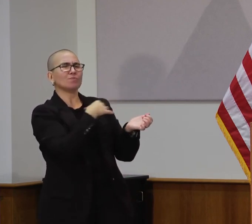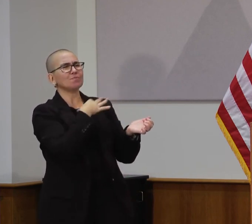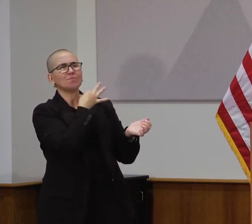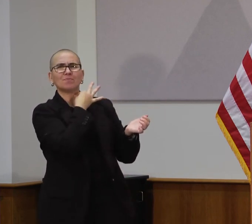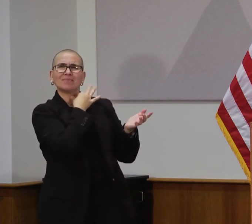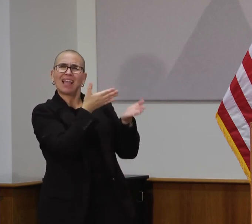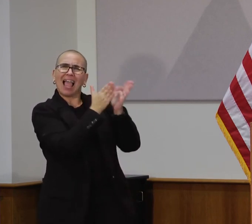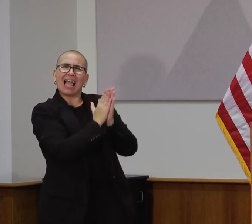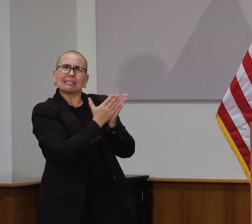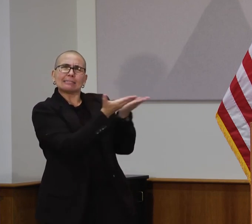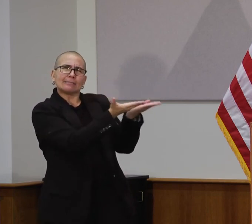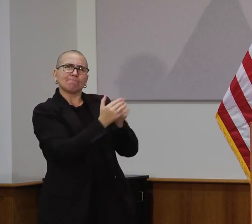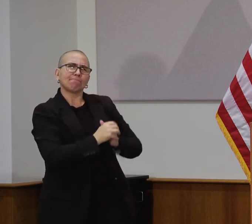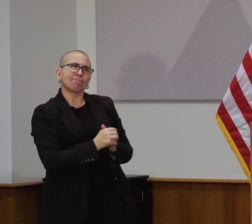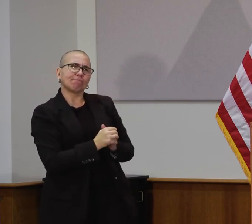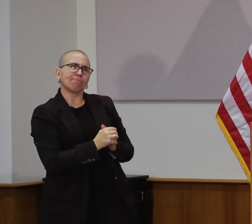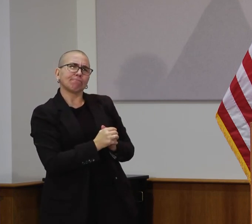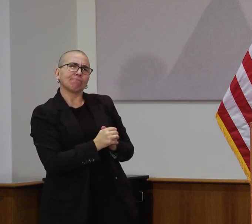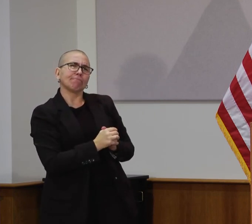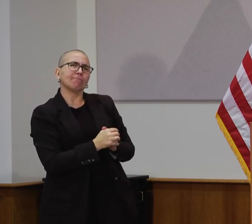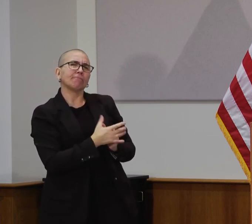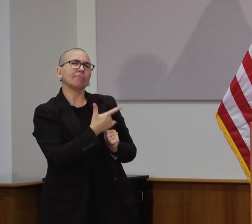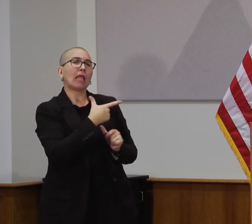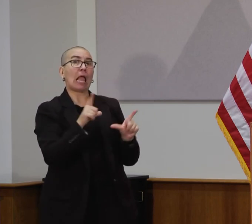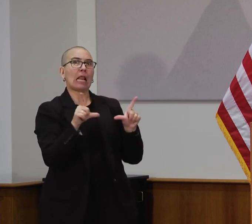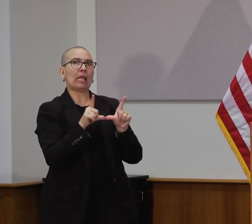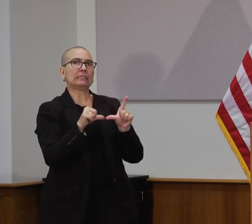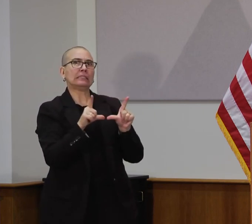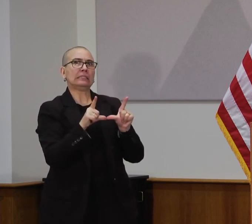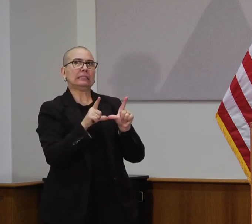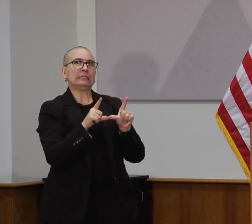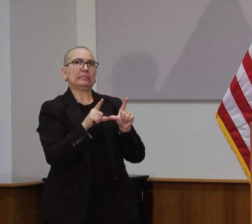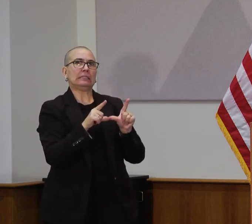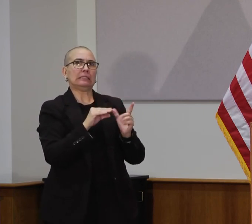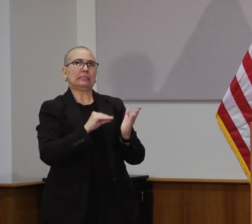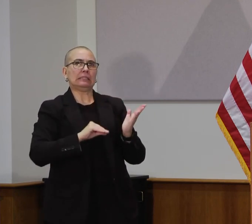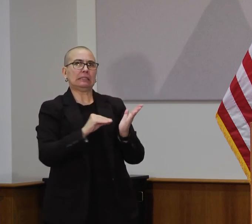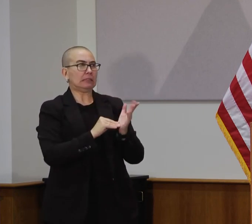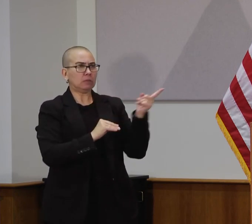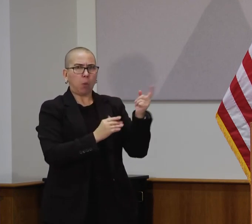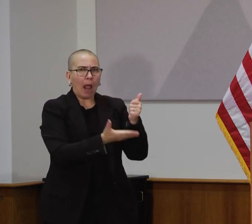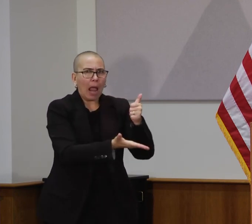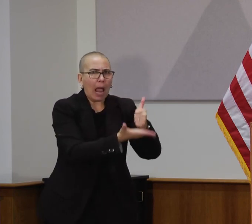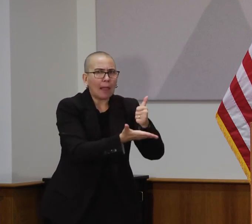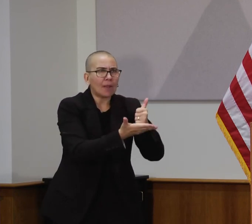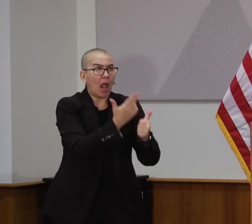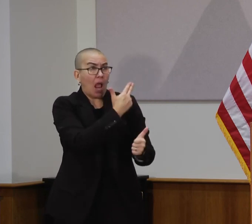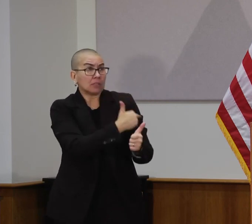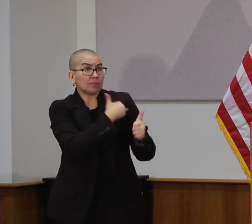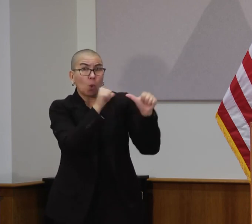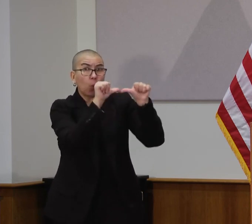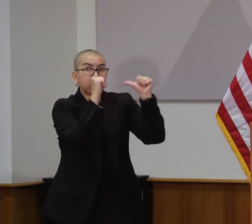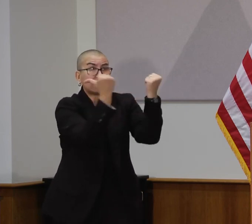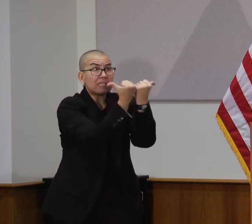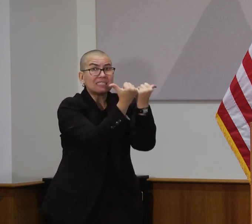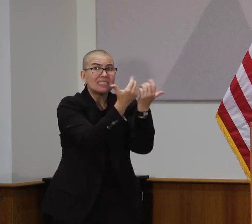that could jeopardize their licenses. You can help with that. Also, the Hospital Association has asked you for some things to help expand the pool of